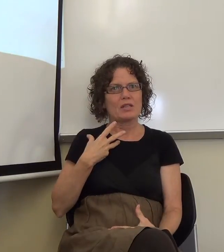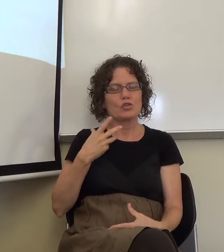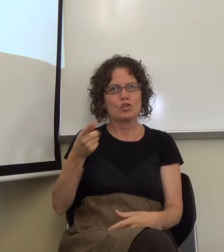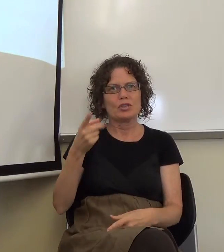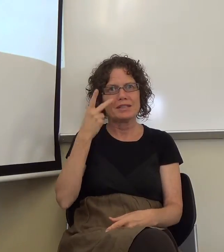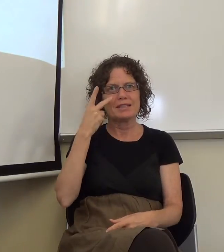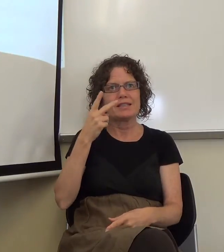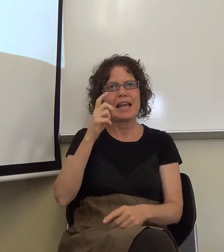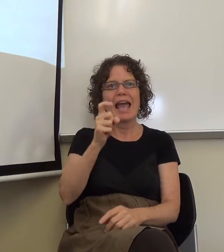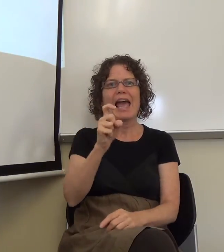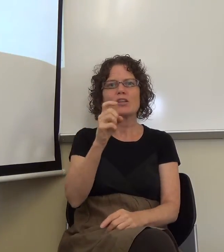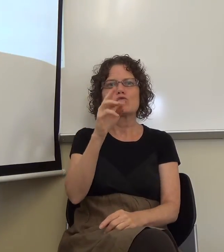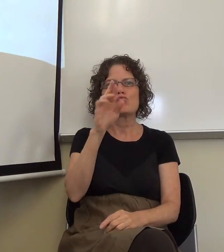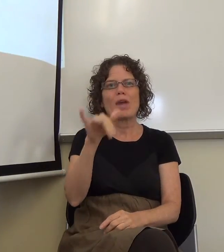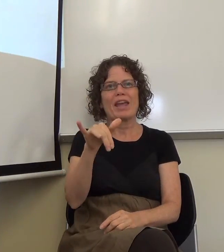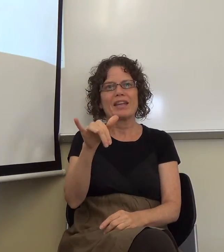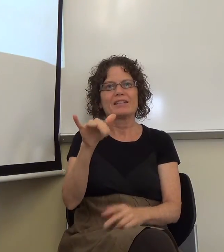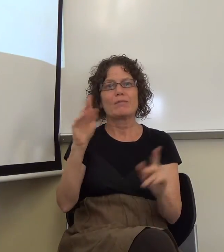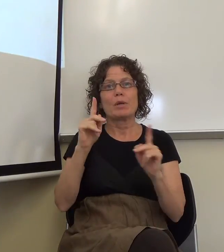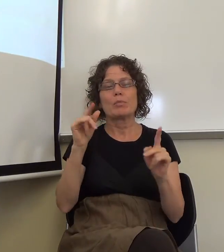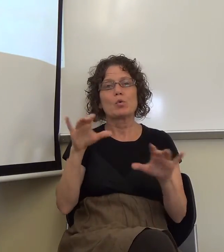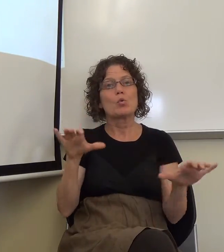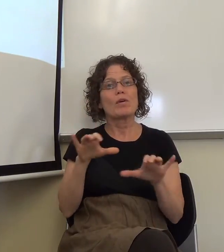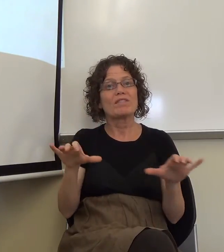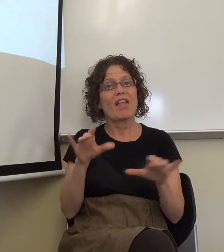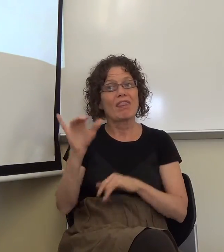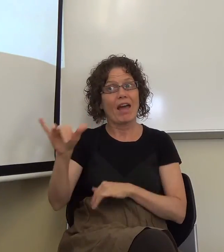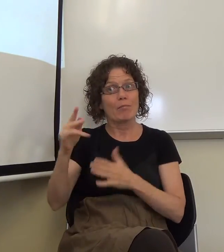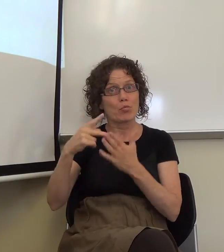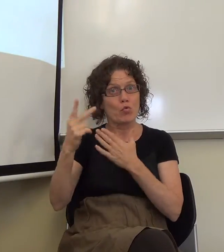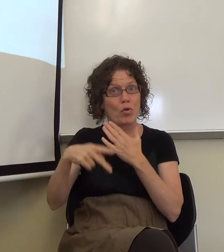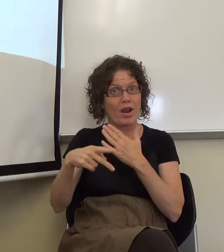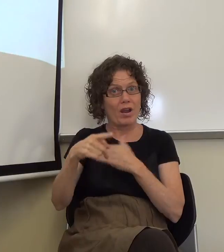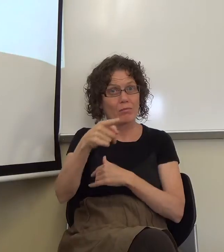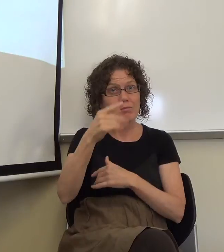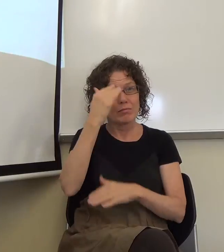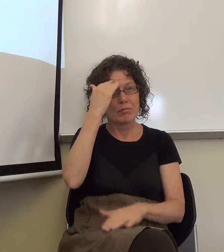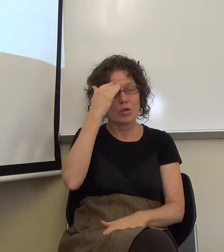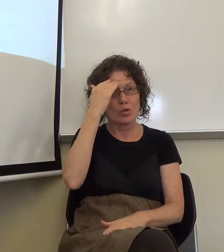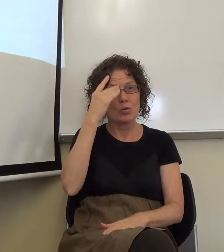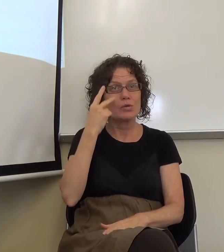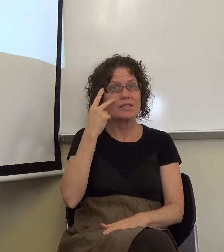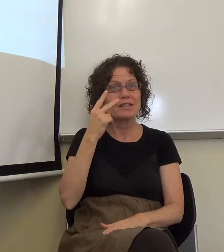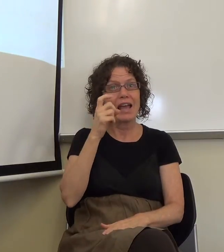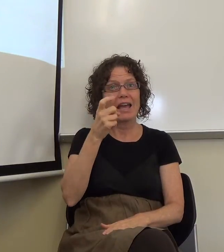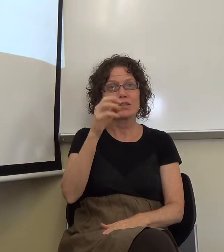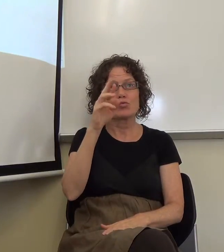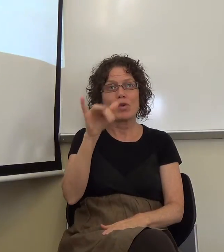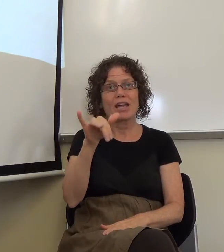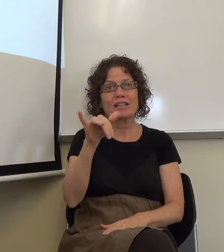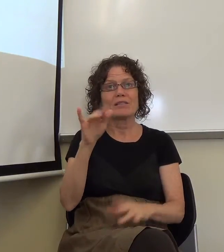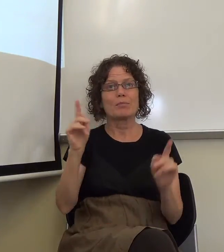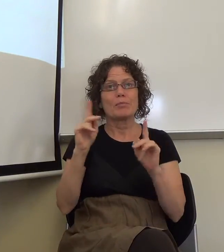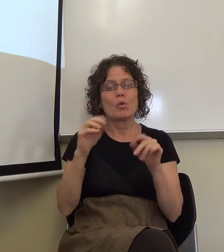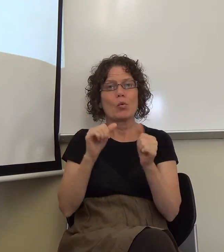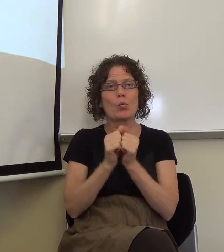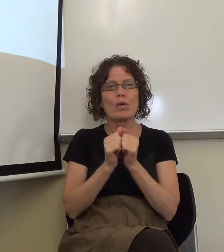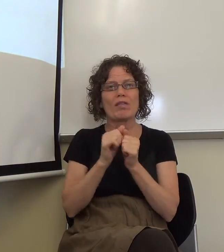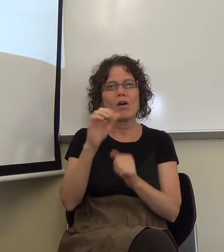x-rays of people who have done that program, where, you see those x-rays of people with Alzheimer's and one part of the brain is